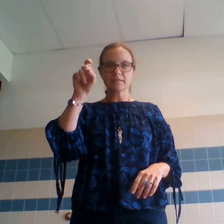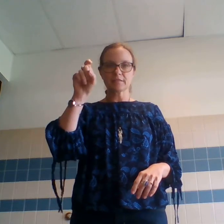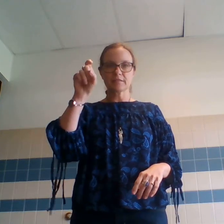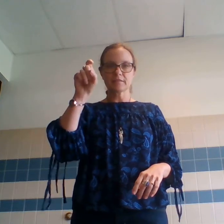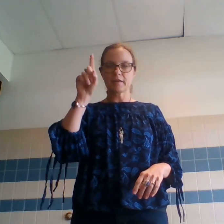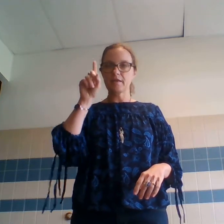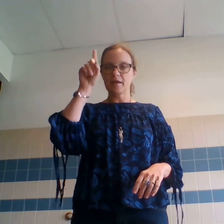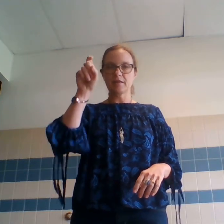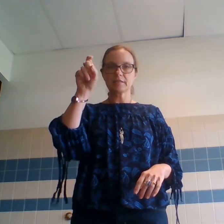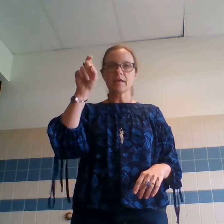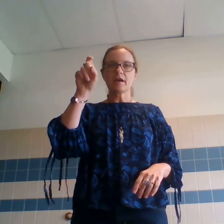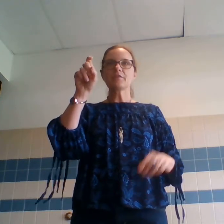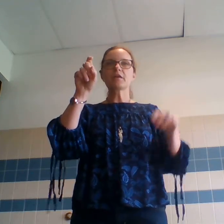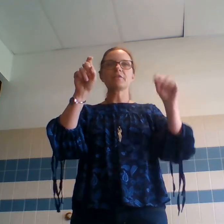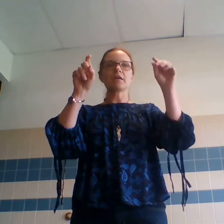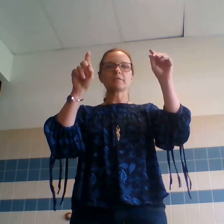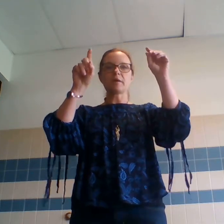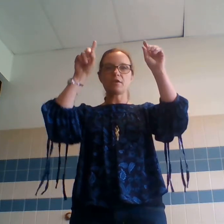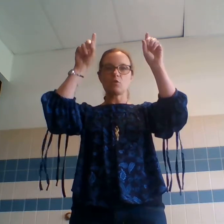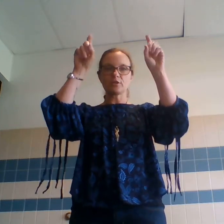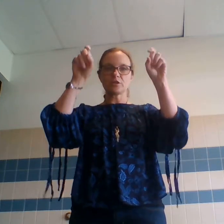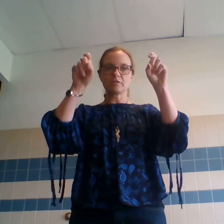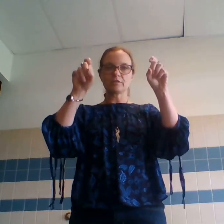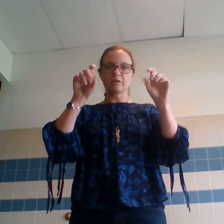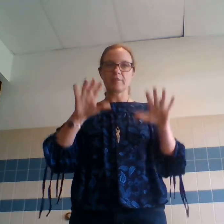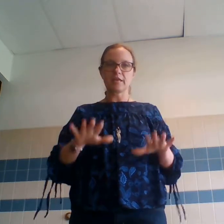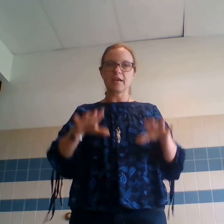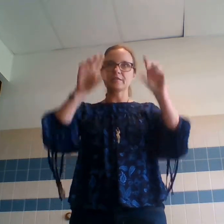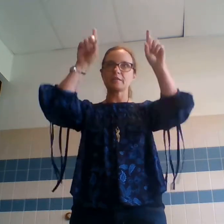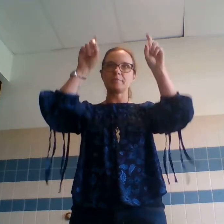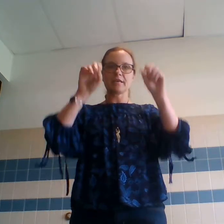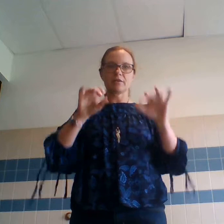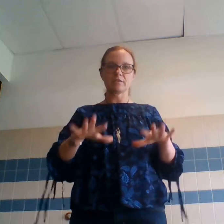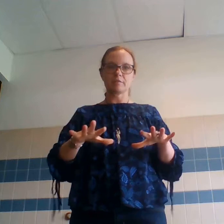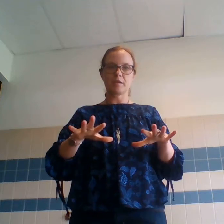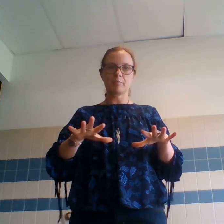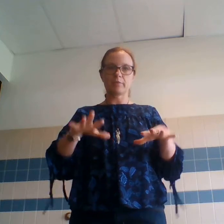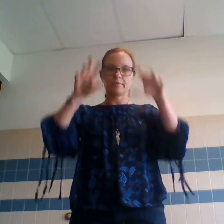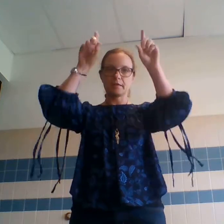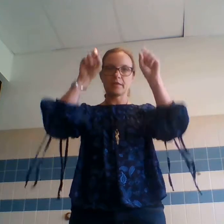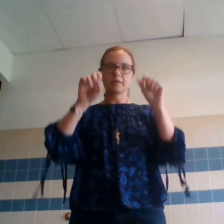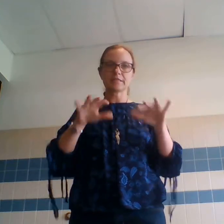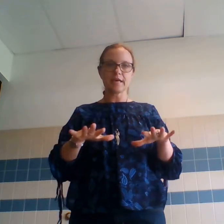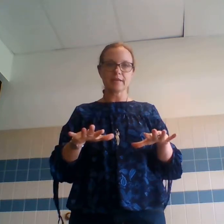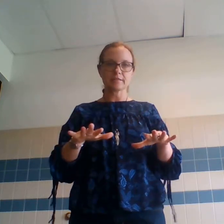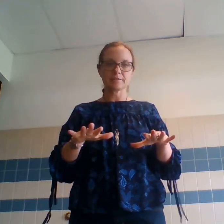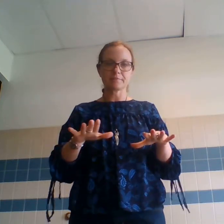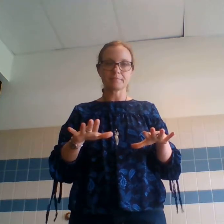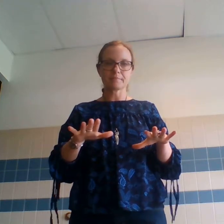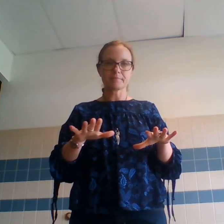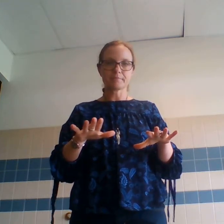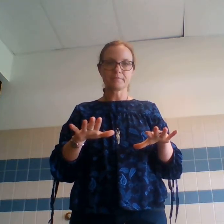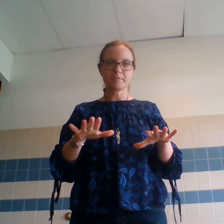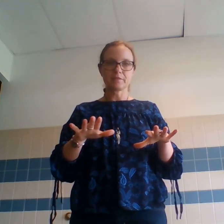ask, okay, ask. I think of it as many questions that are being asked coming down onto the paper, okay, test.